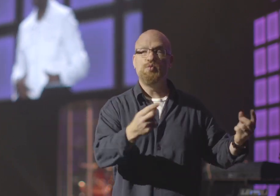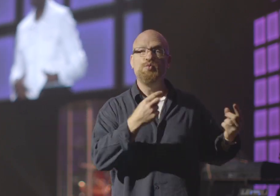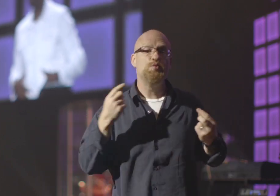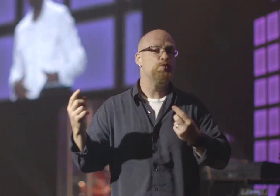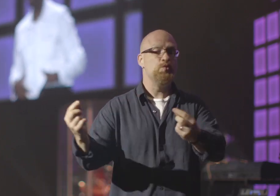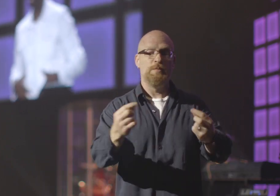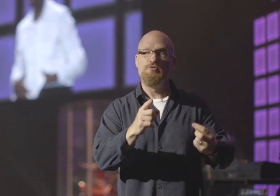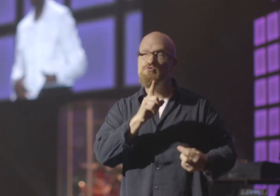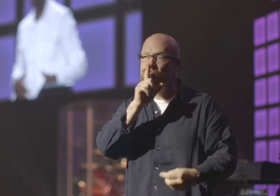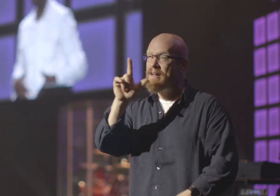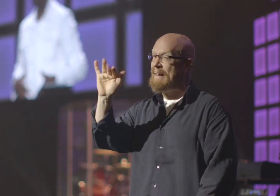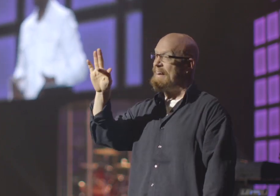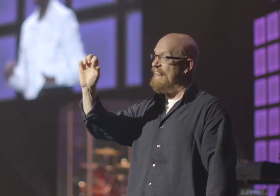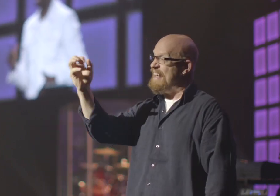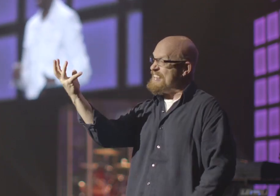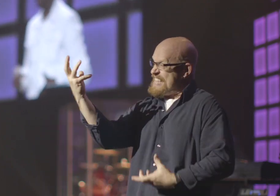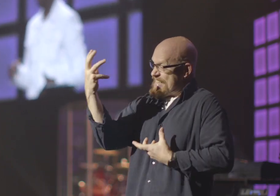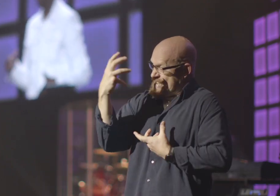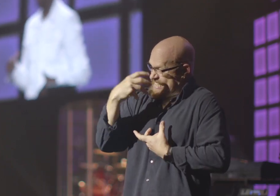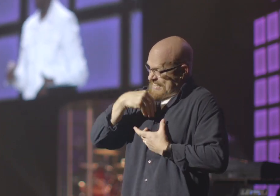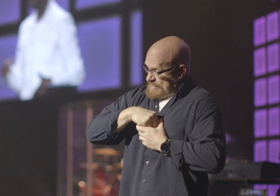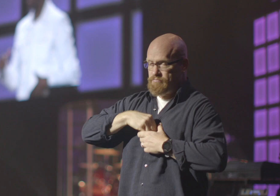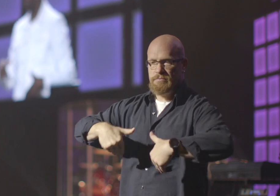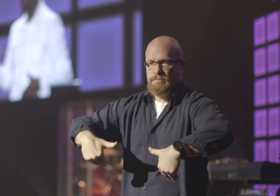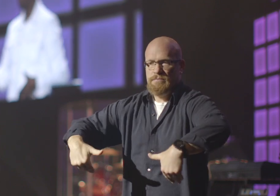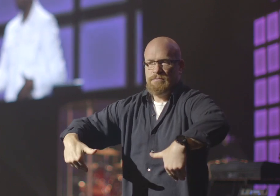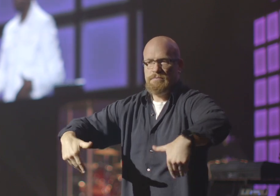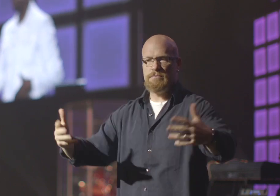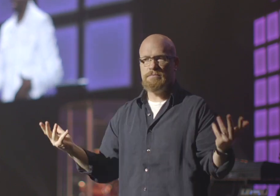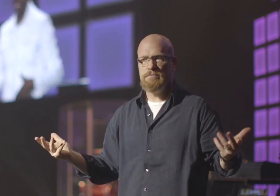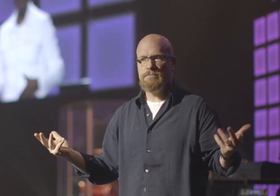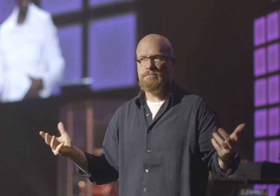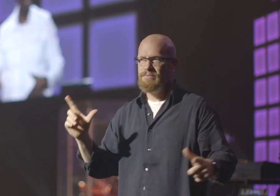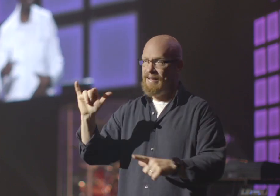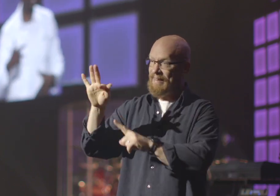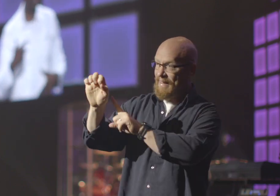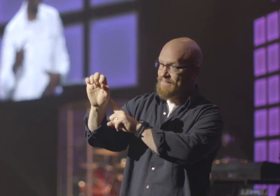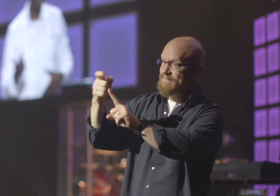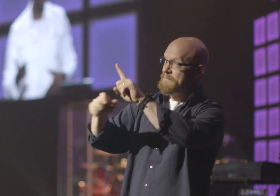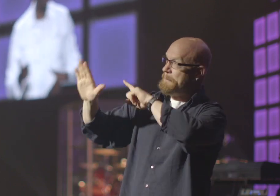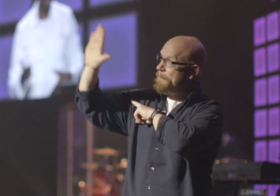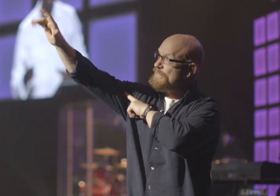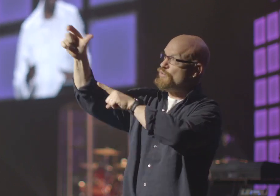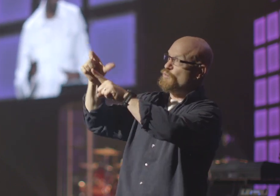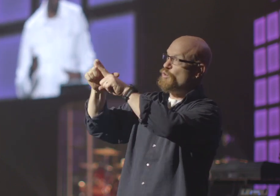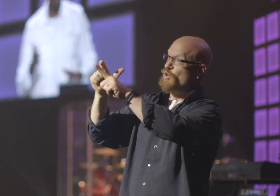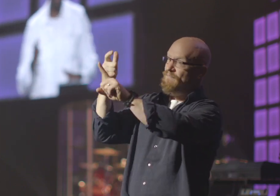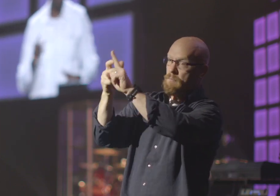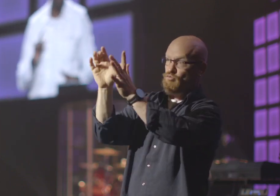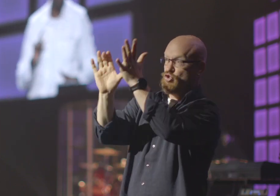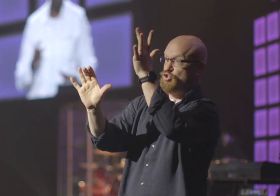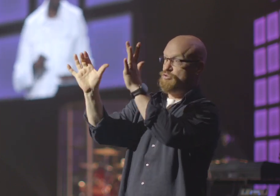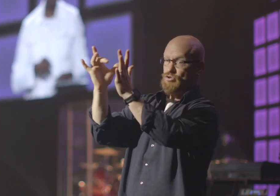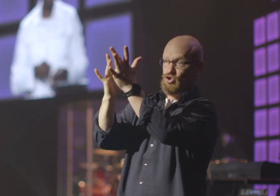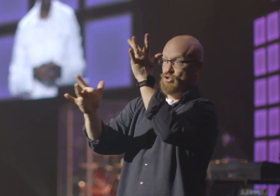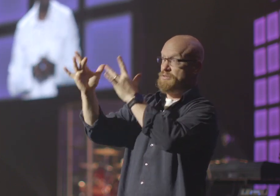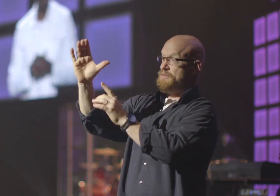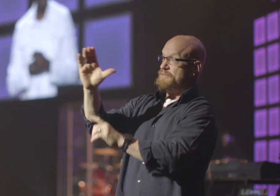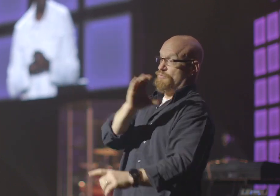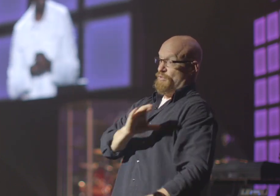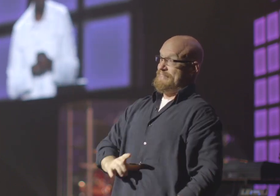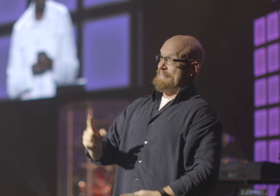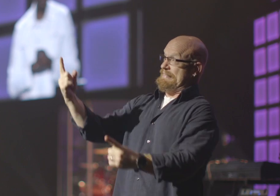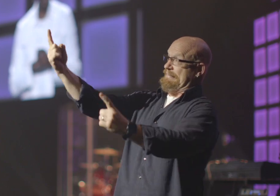us, because the Word of God talks about life really is in the Word, or life is in Christ. So in 1 Peter,